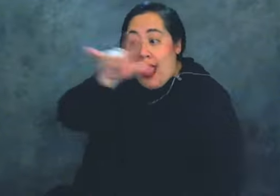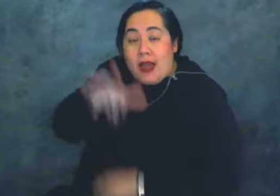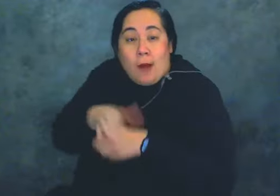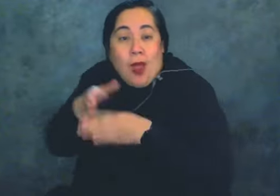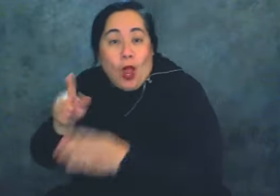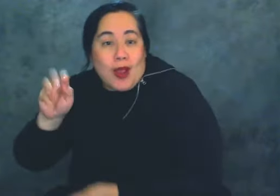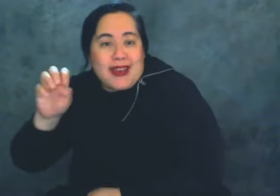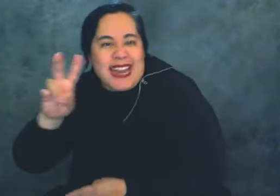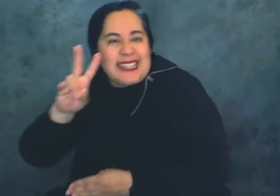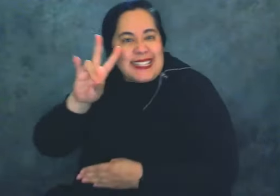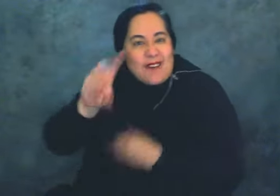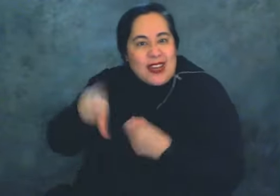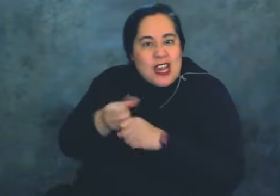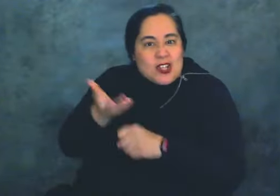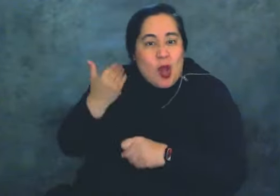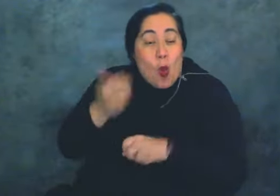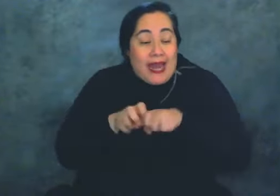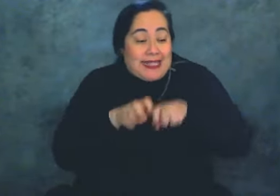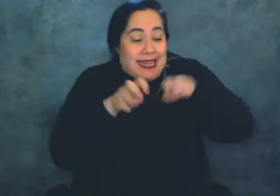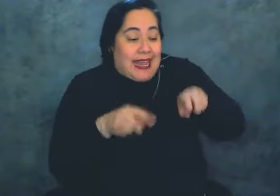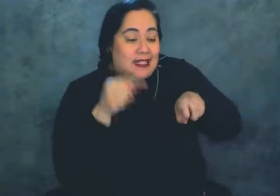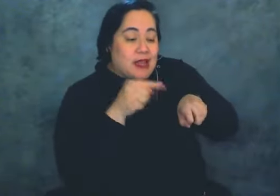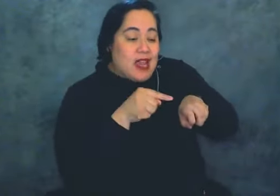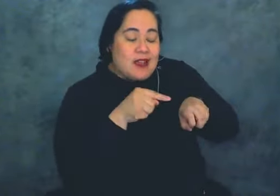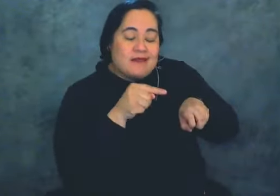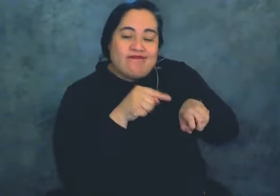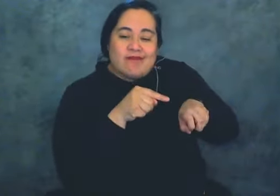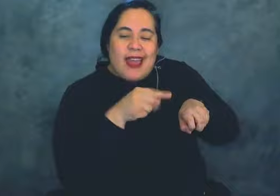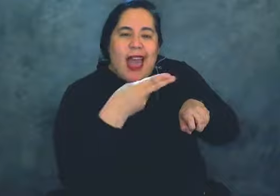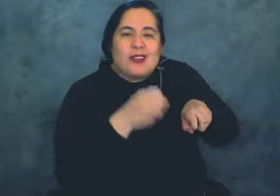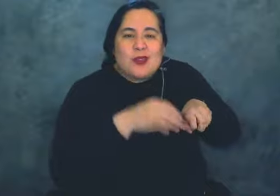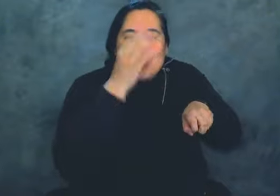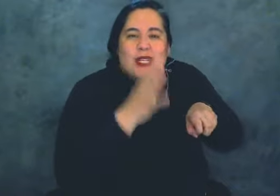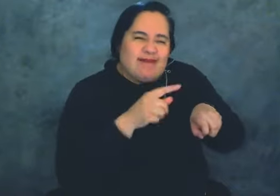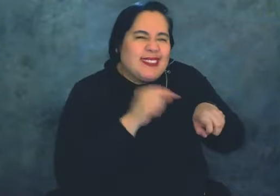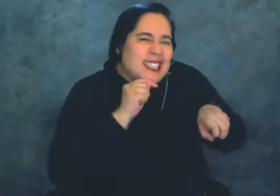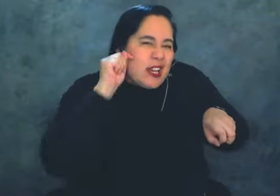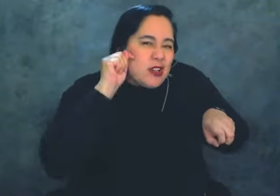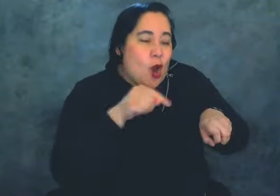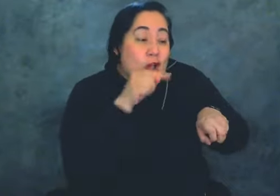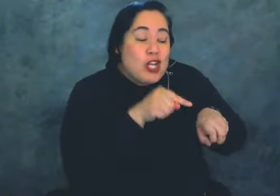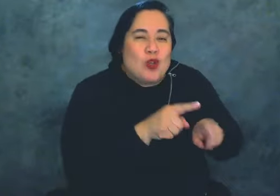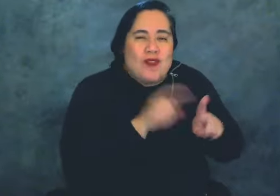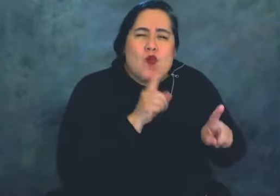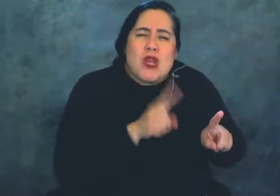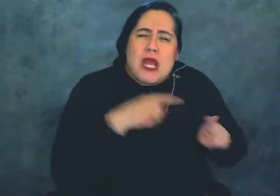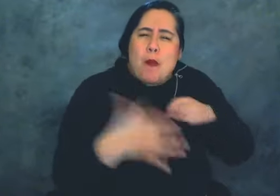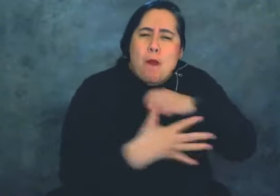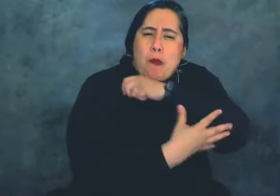ago. And in the seat next to me was a high school student, a teenager, and she came from a really poor family. And